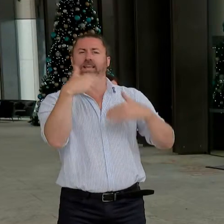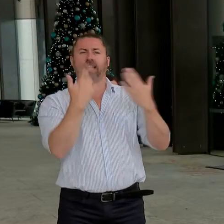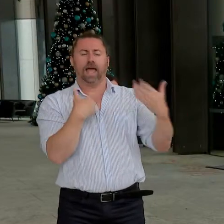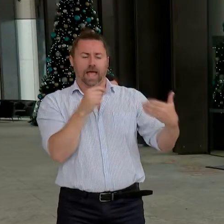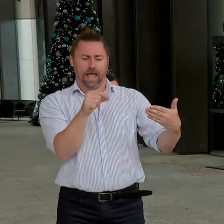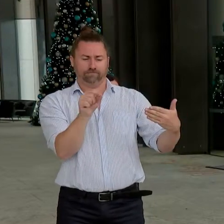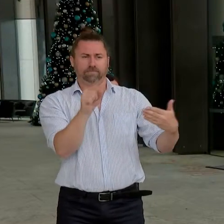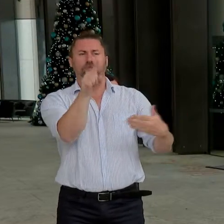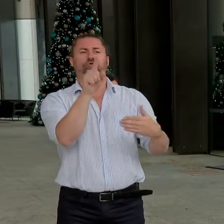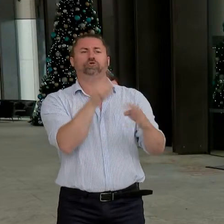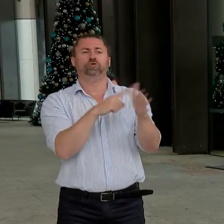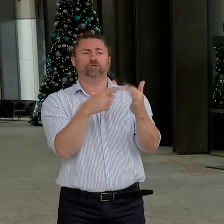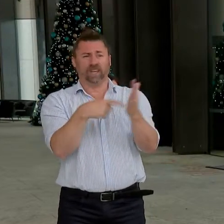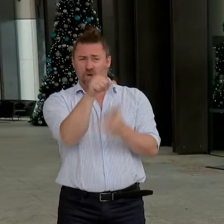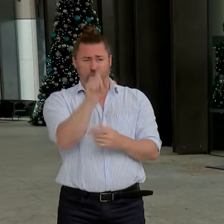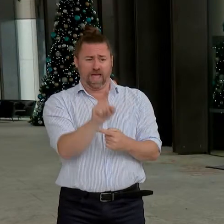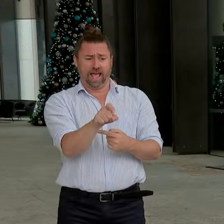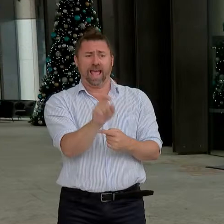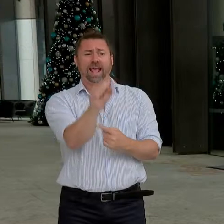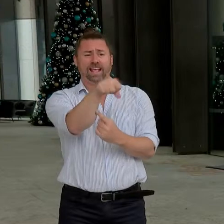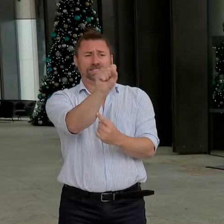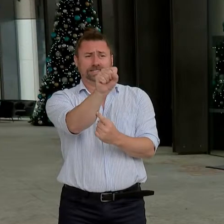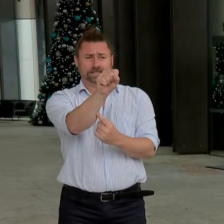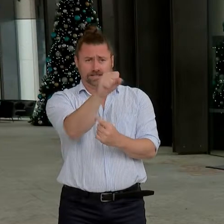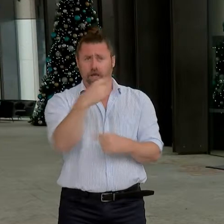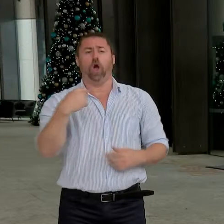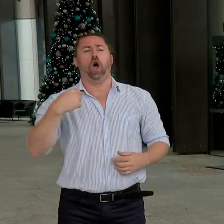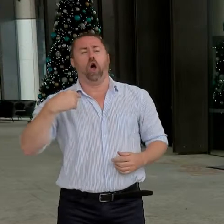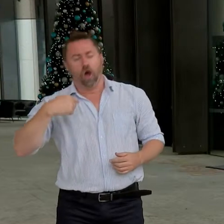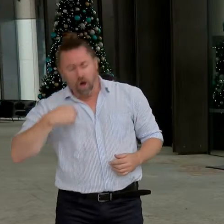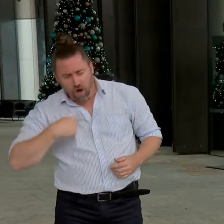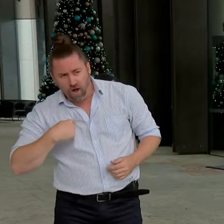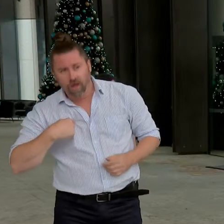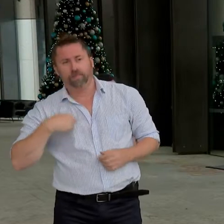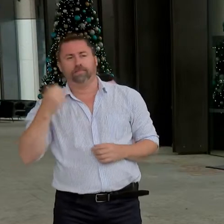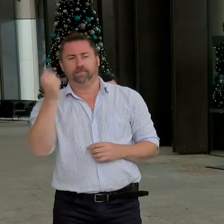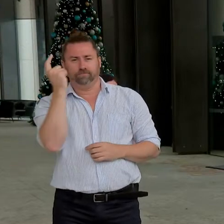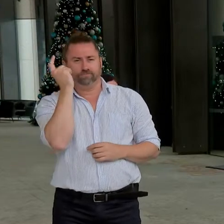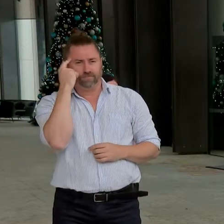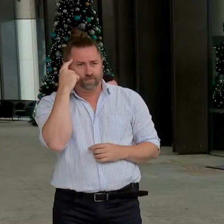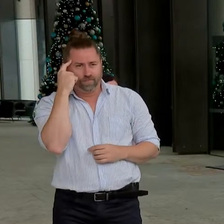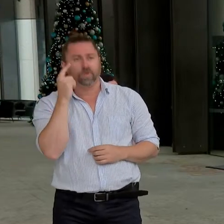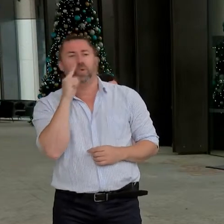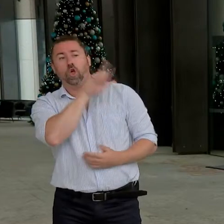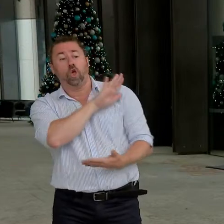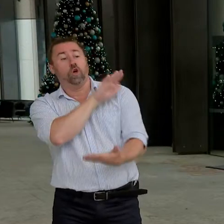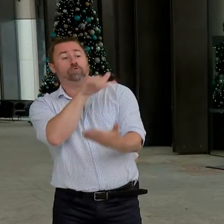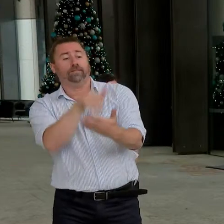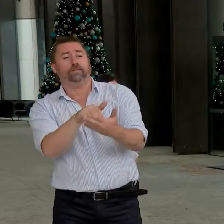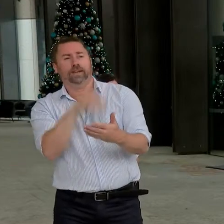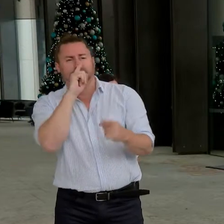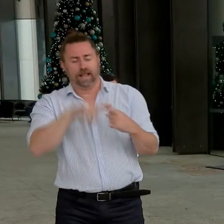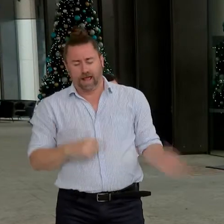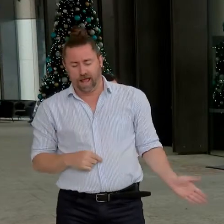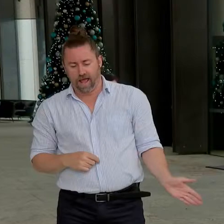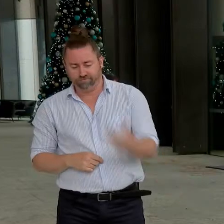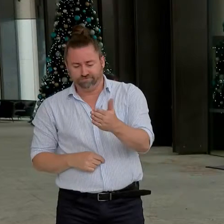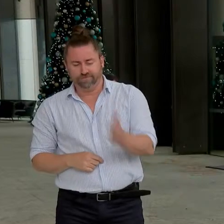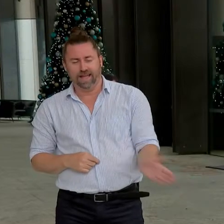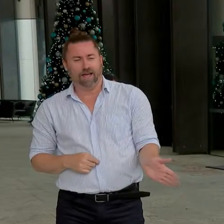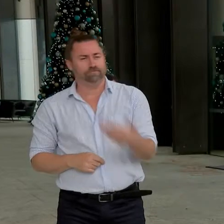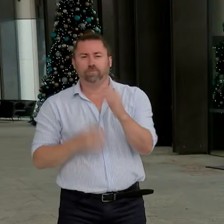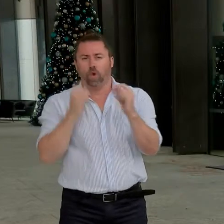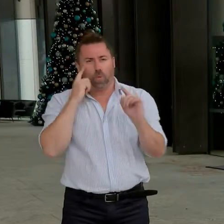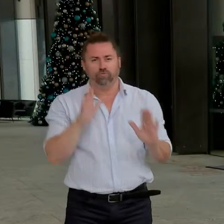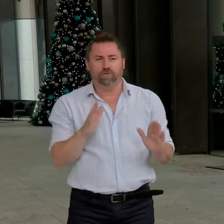accept that obligation, we will have in play a workaround as they arrive into Queensland so they can come through. Of course, it doesn't